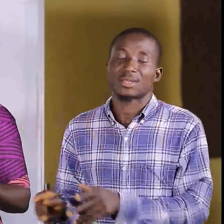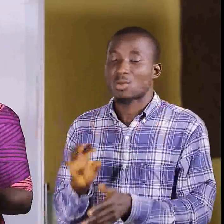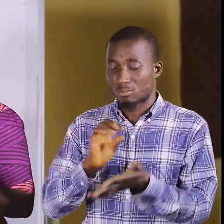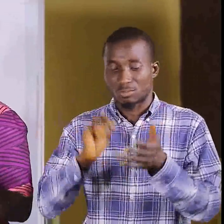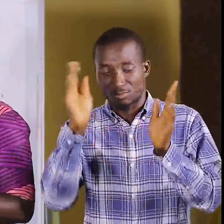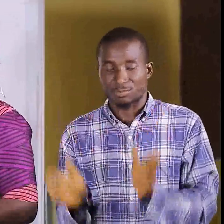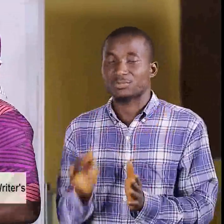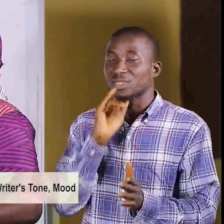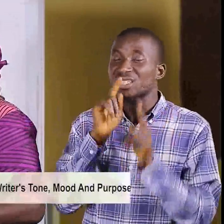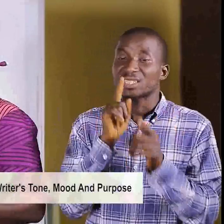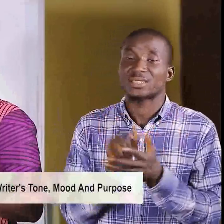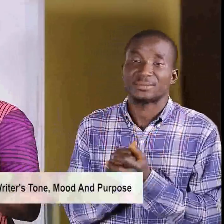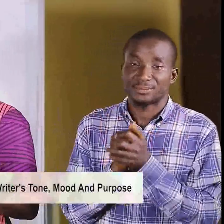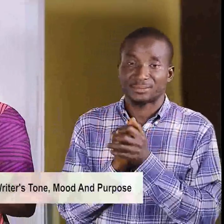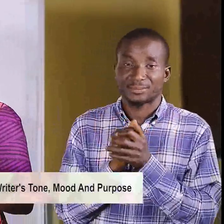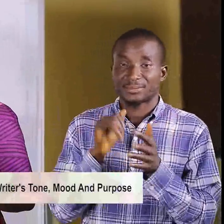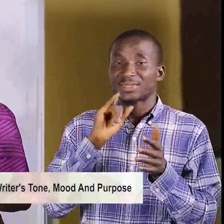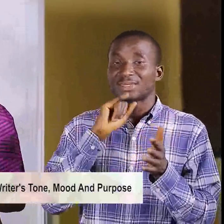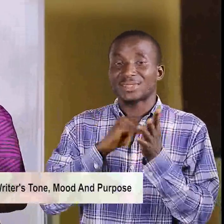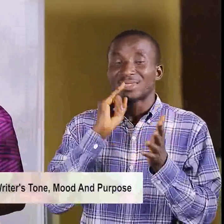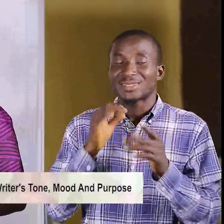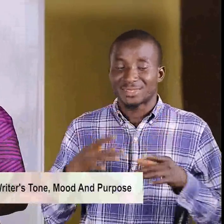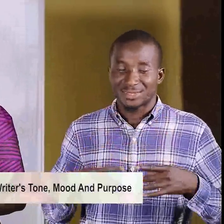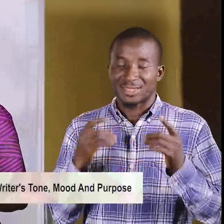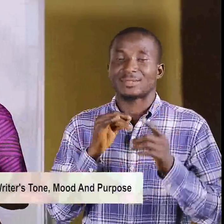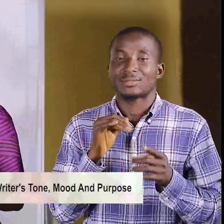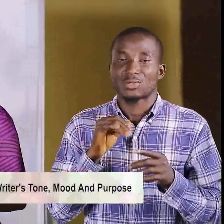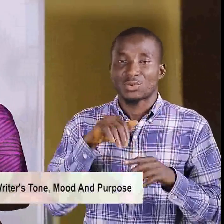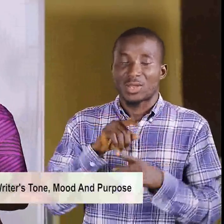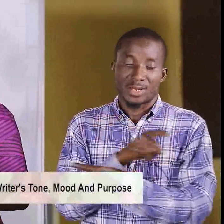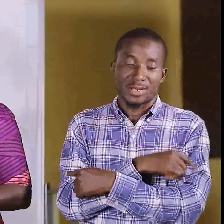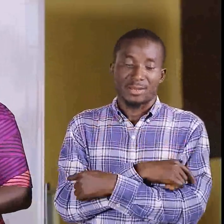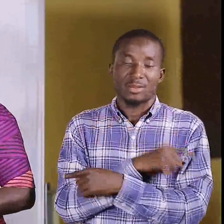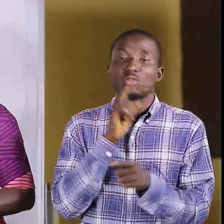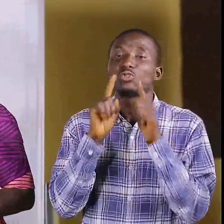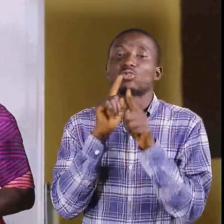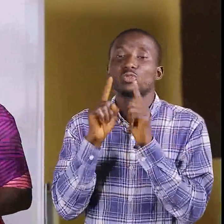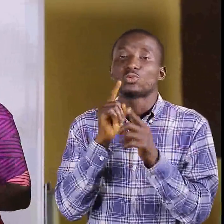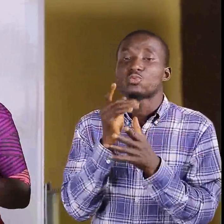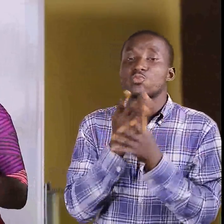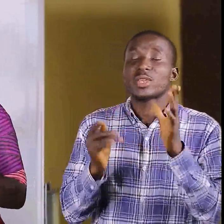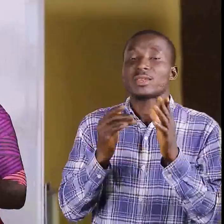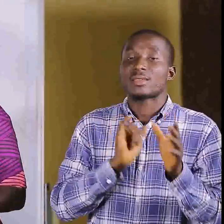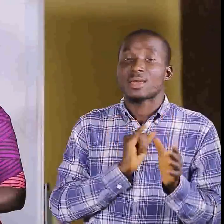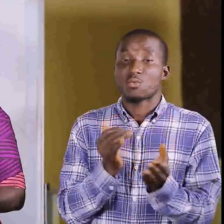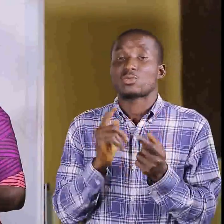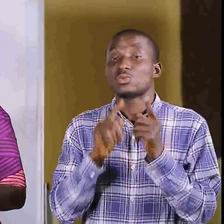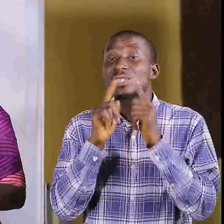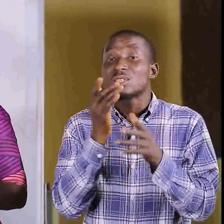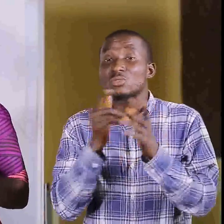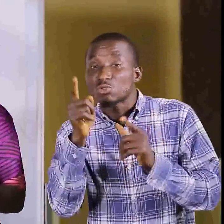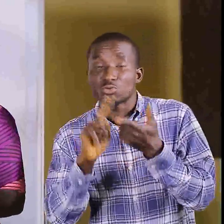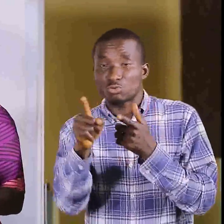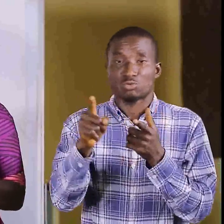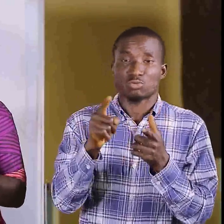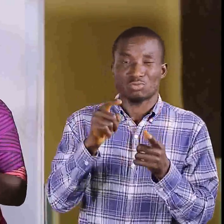trying to pass across. It's like in our daily interaction. When I need to say something to you, the way I say it